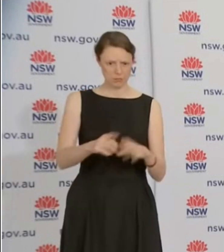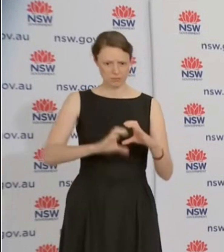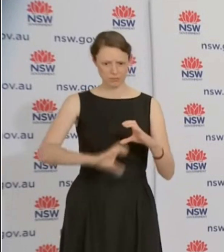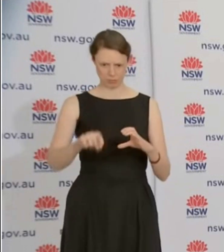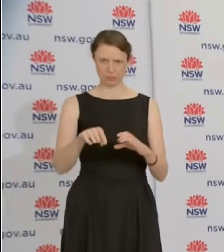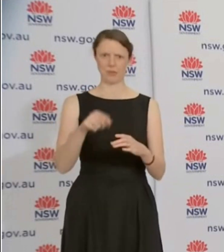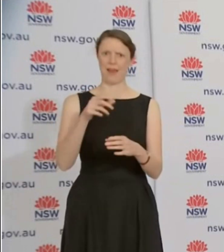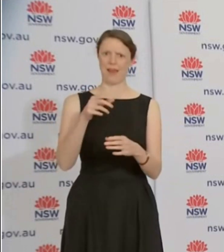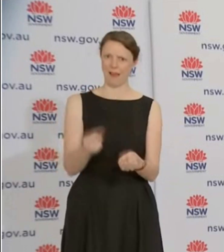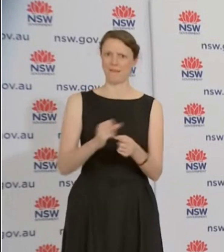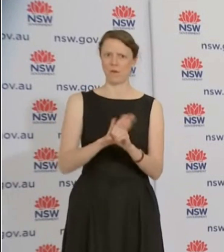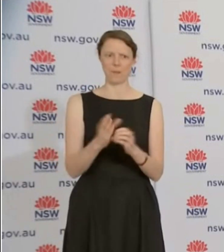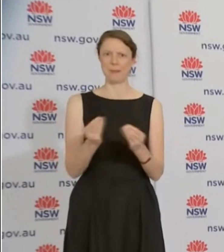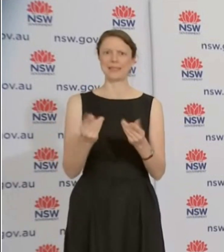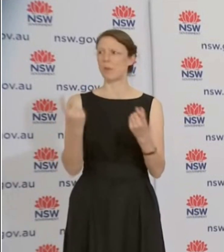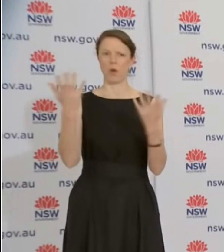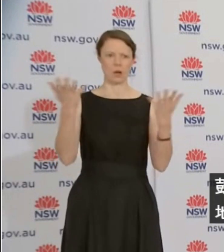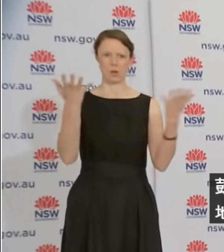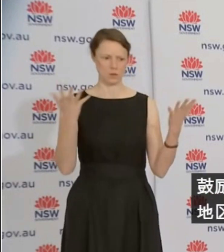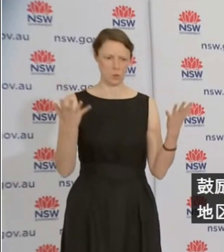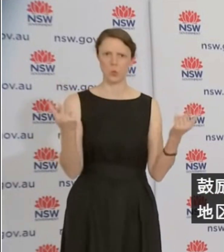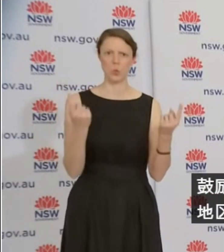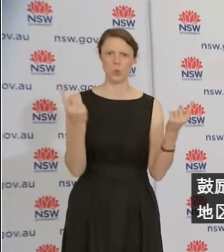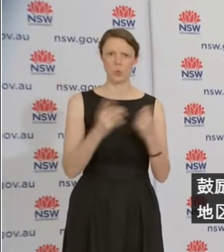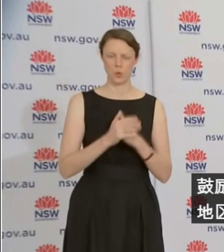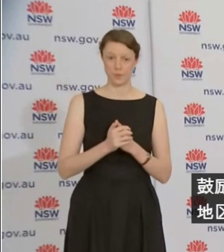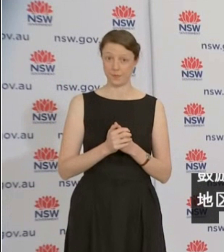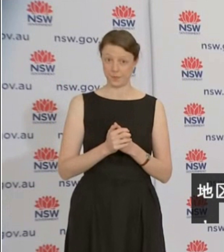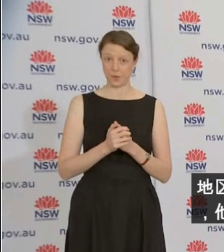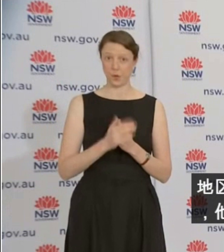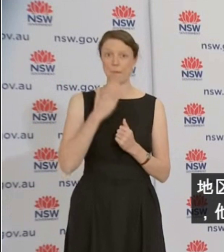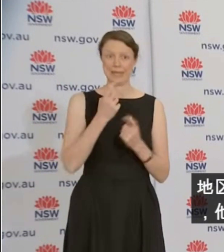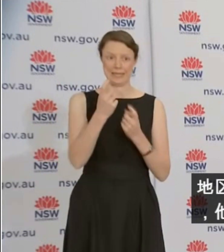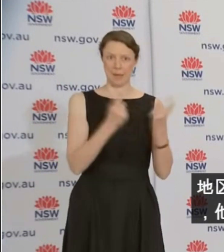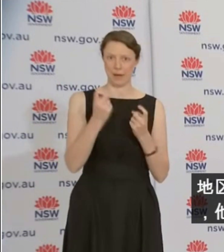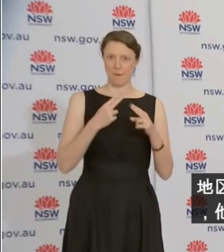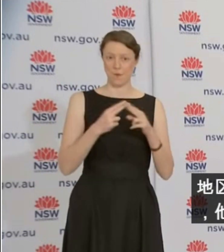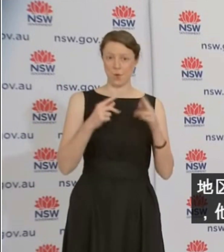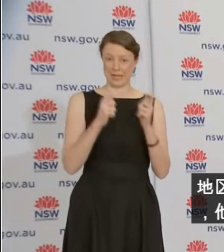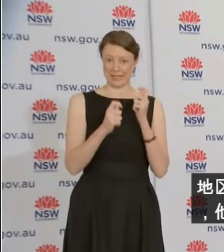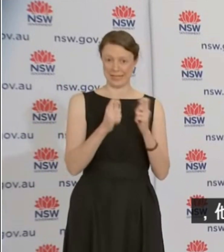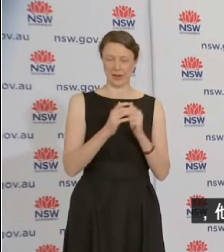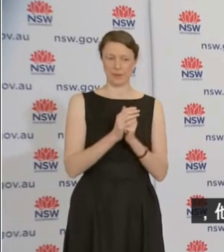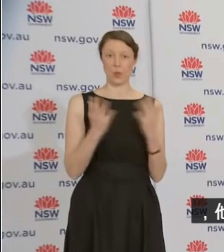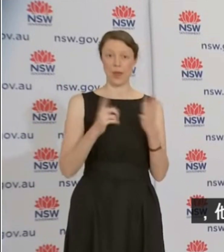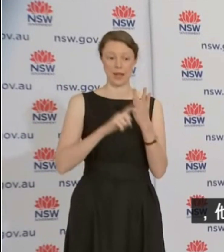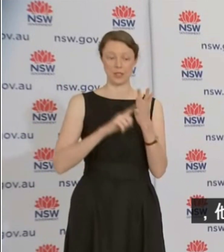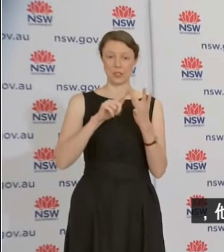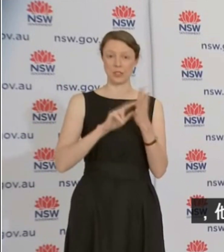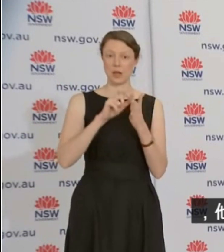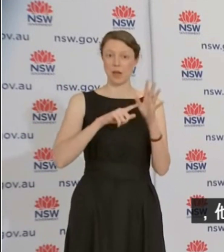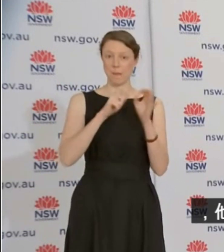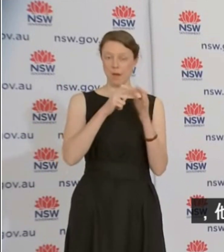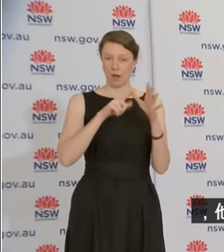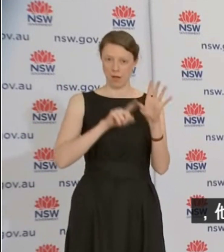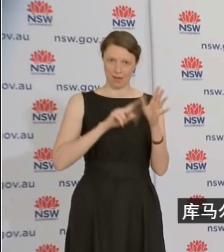encourage the residents of the following areas to come out for testing. And they are people in Jindabyne, Kumara,